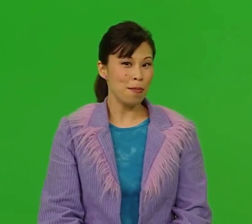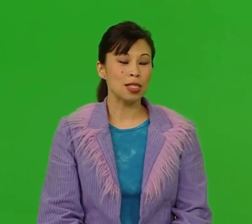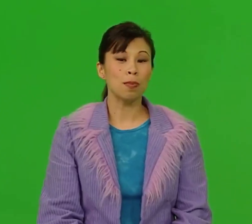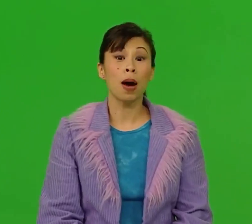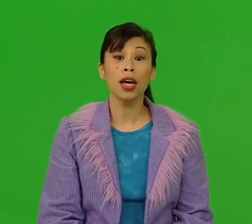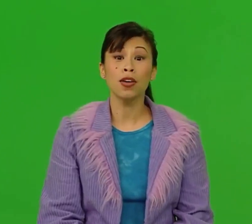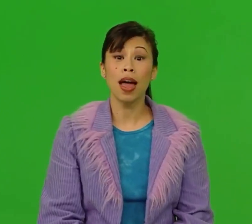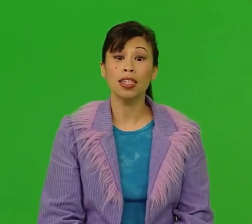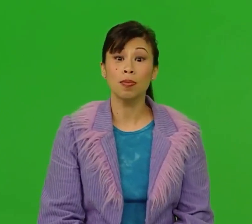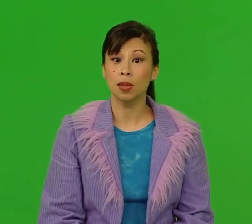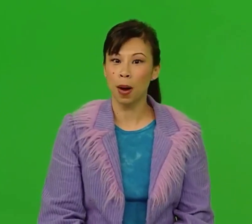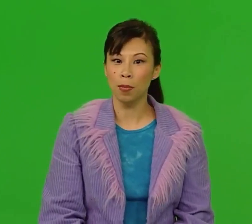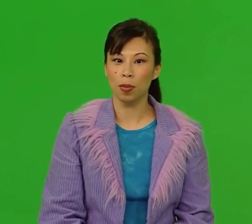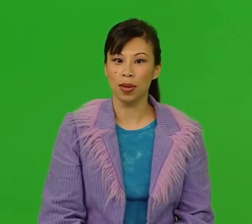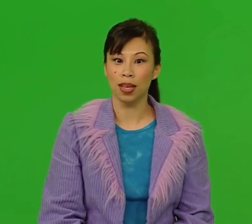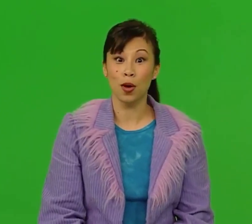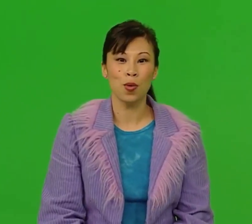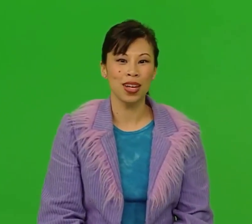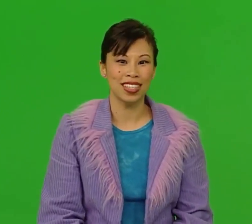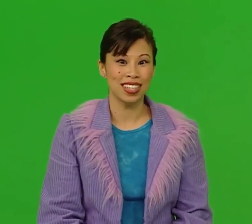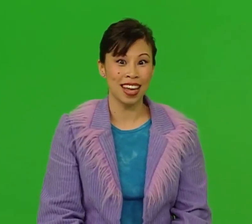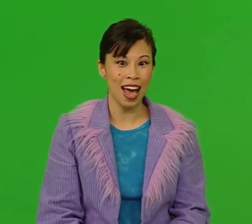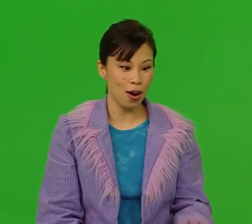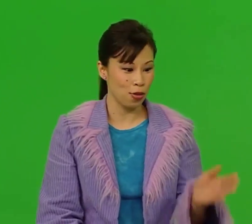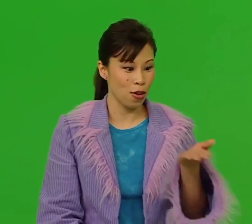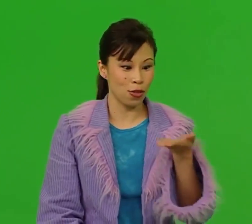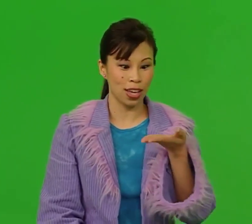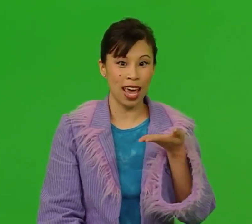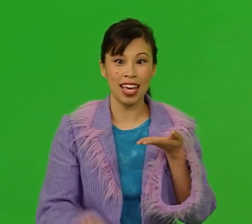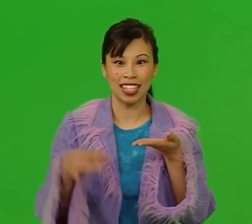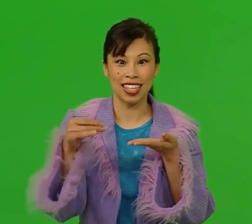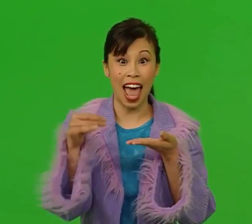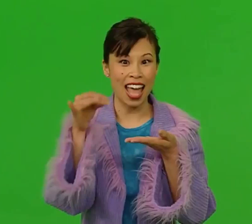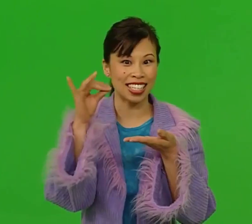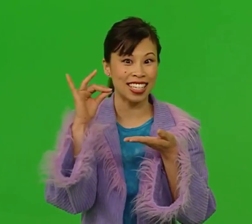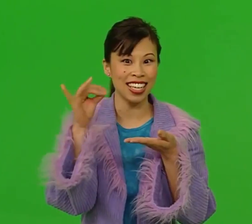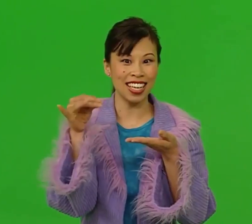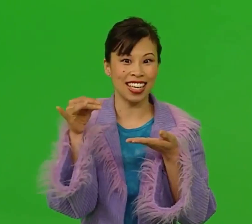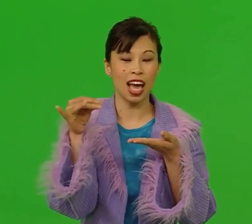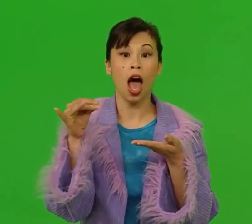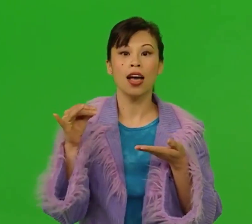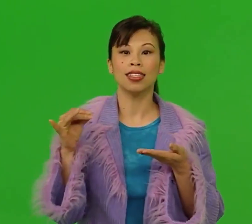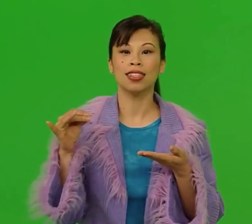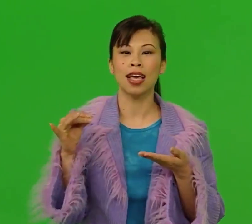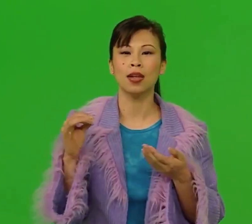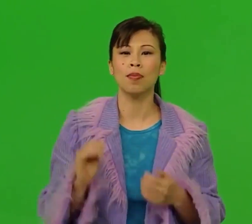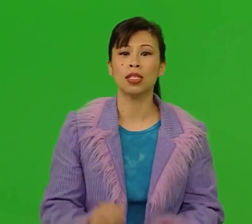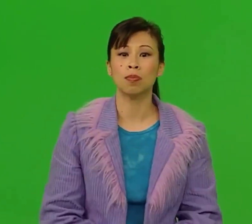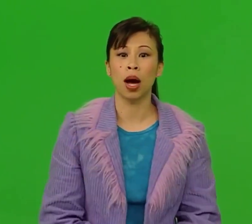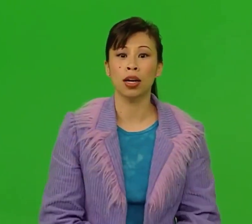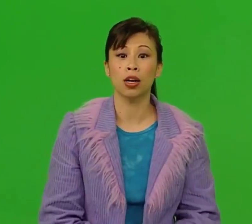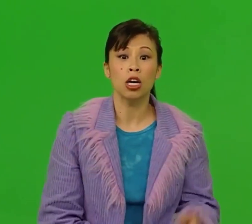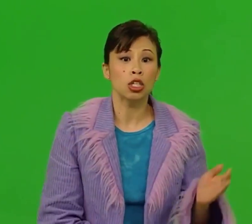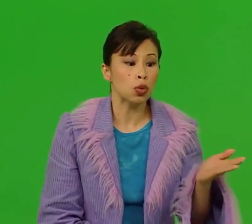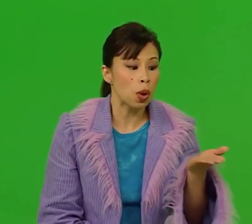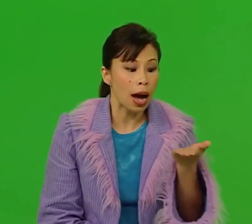Miss Spider and Miss Bumblebee went to town for cakes and tea. Said Miss Spider, "Try